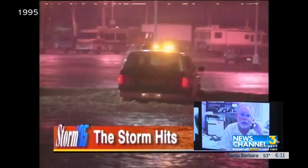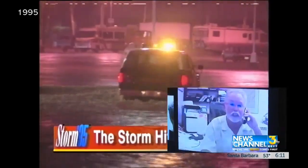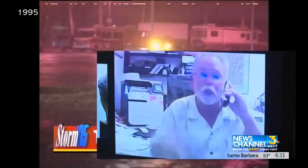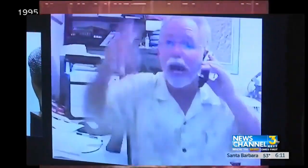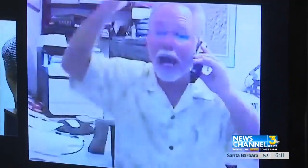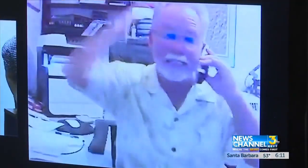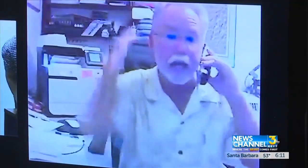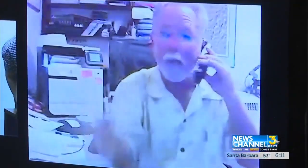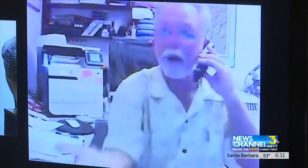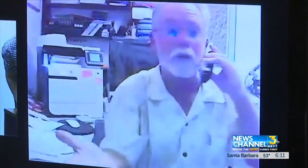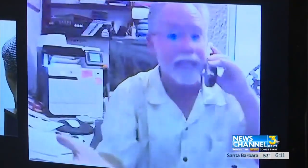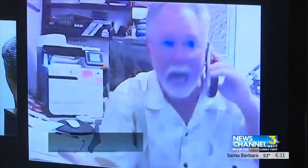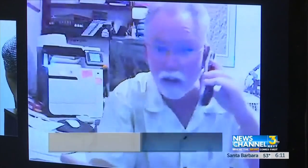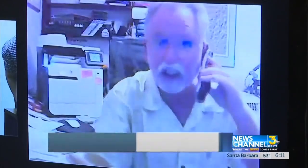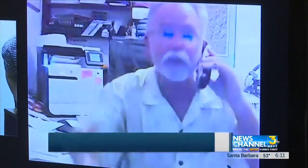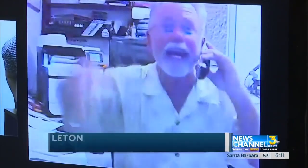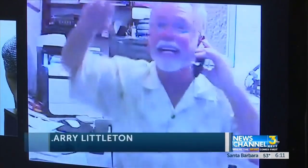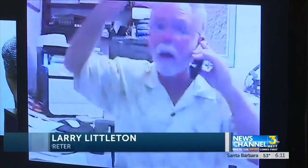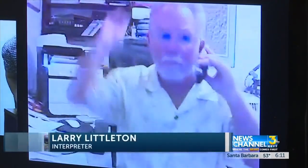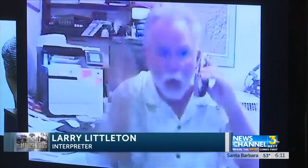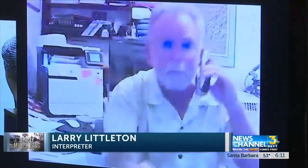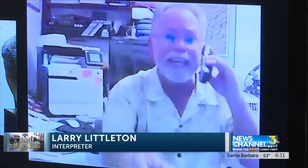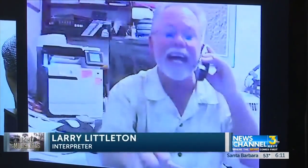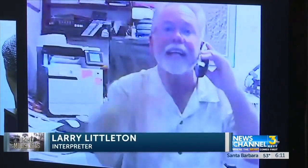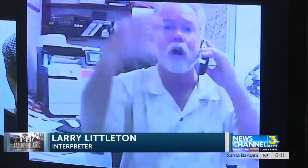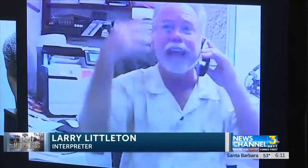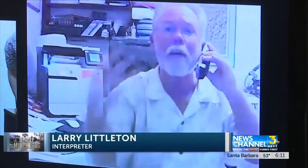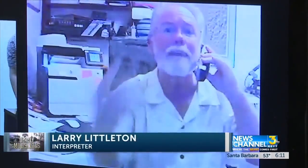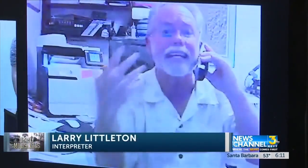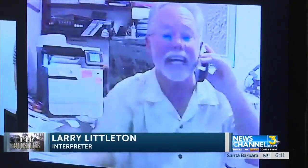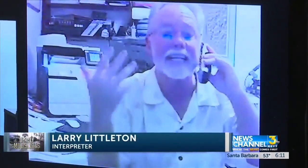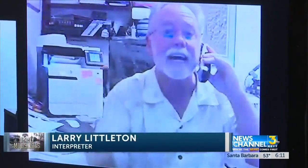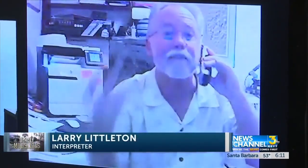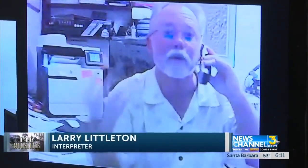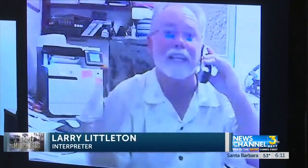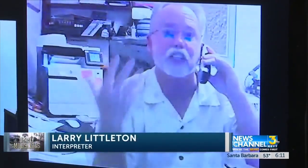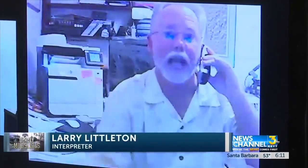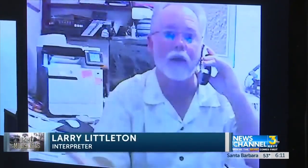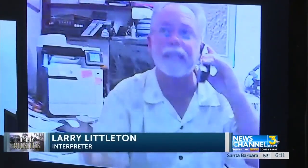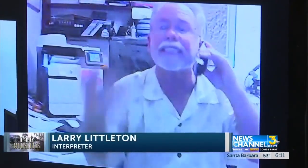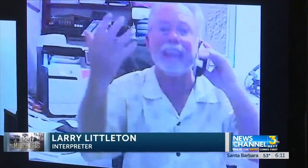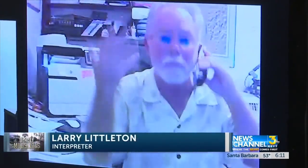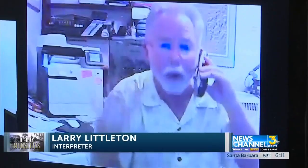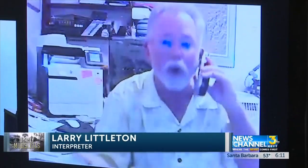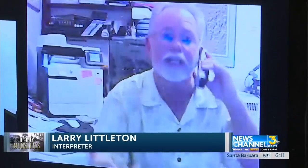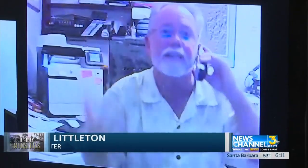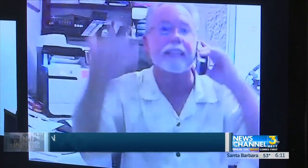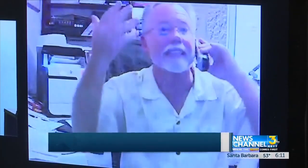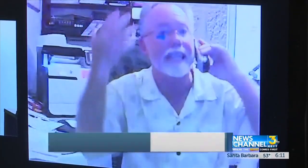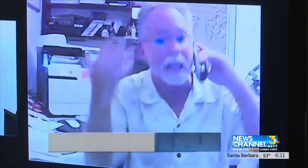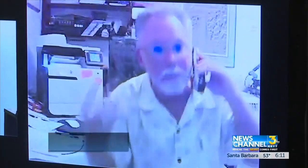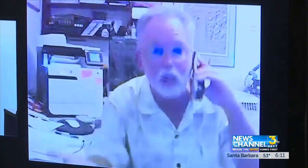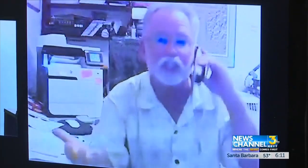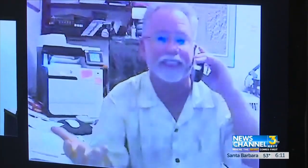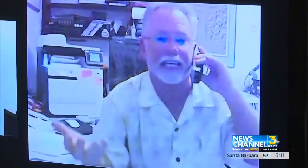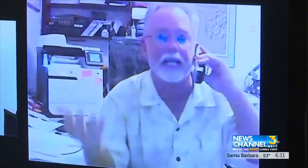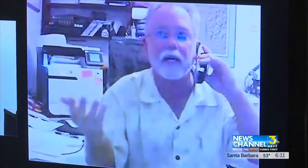'95. I said, put me on the screen, put me in there, let me get the information out. This is important, this is an emergency.